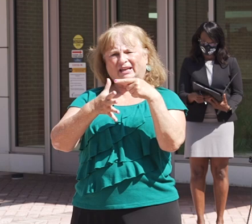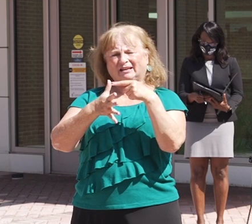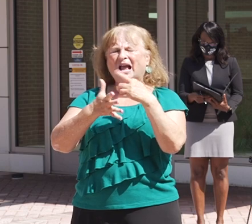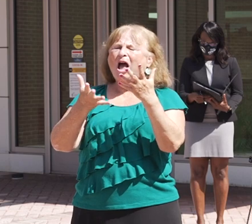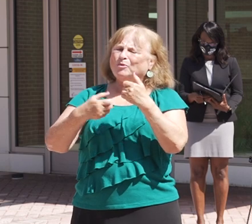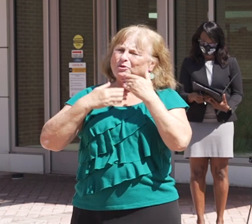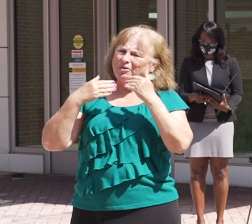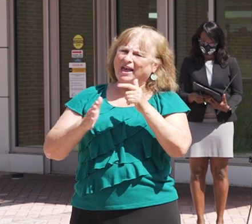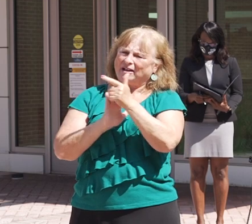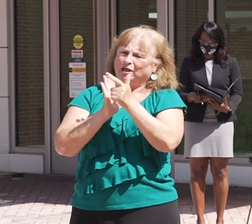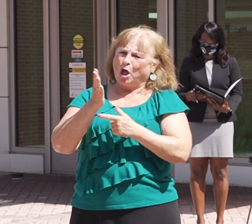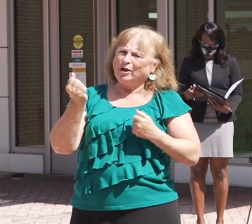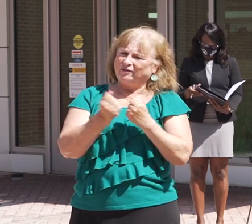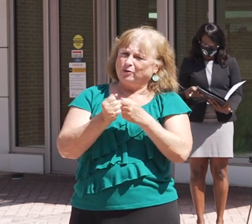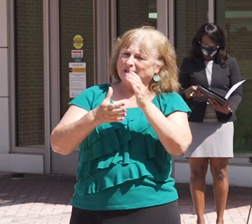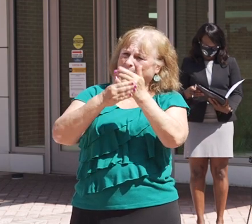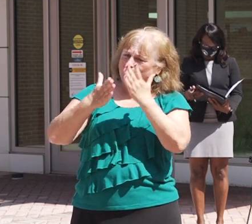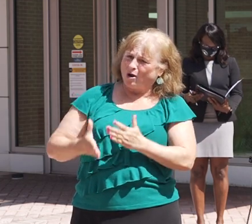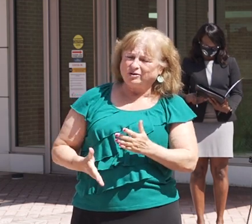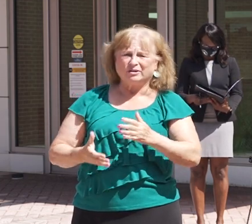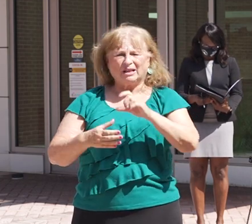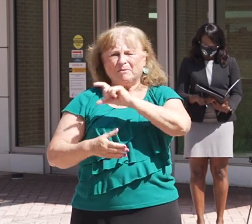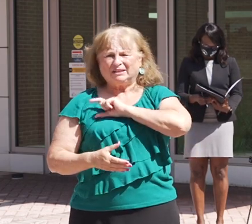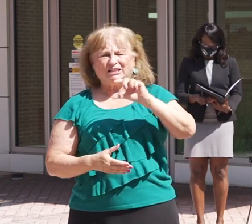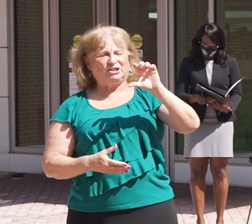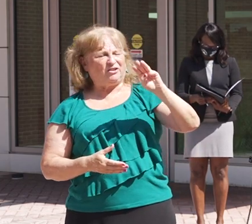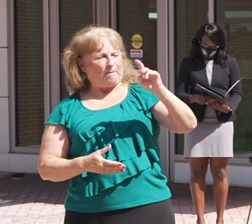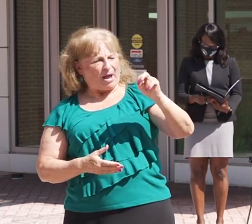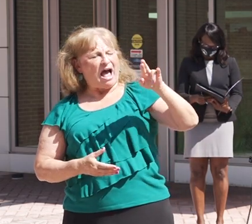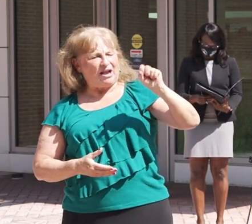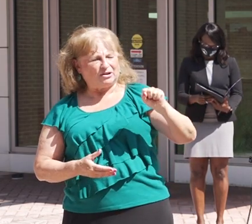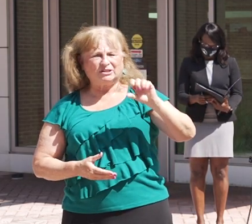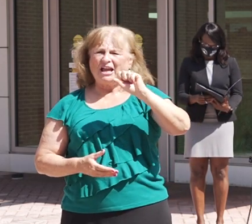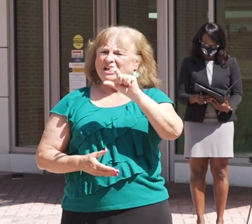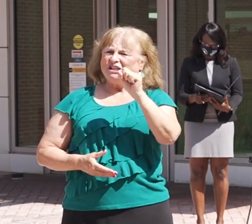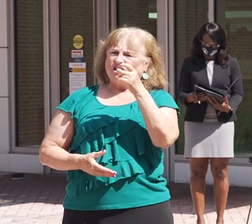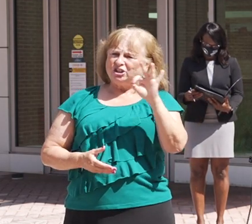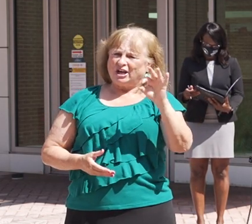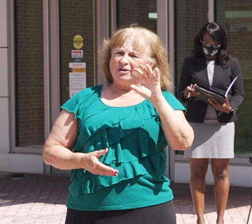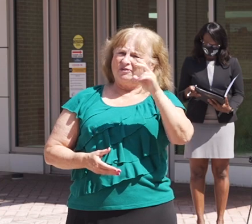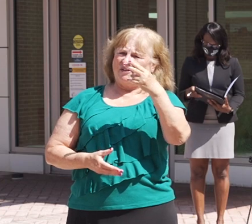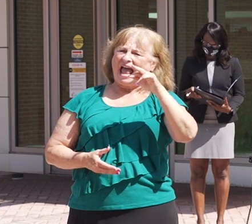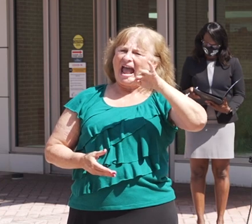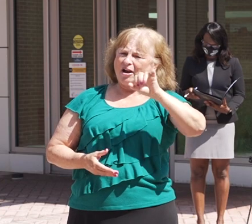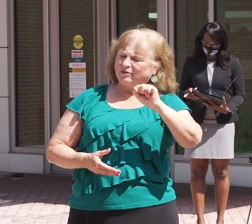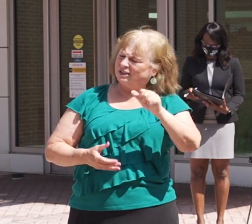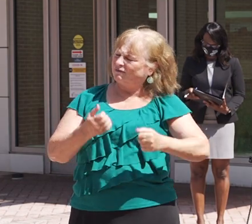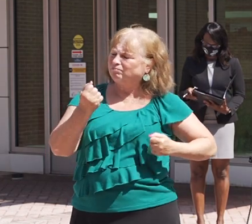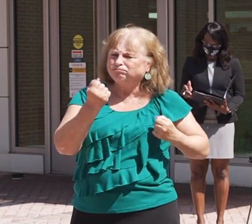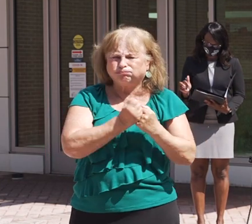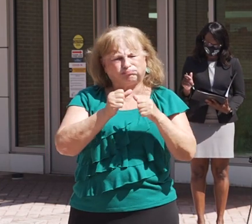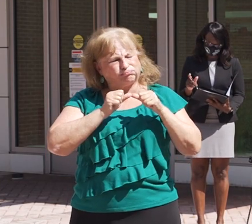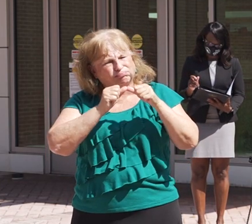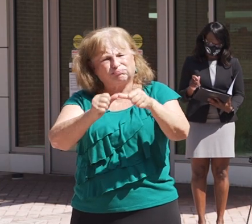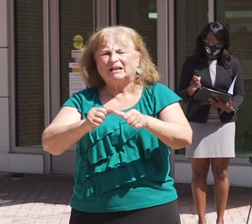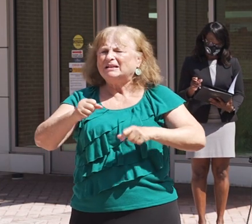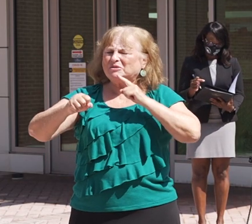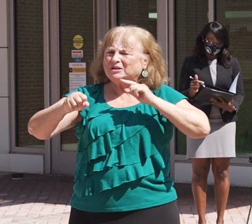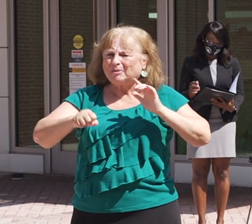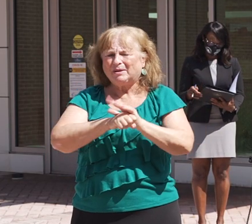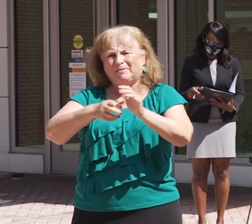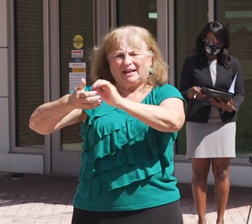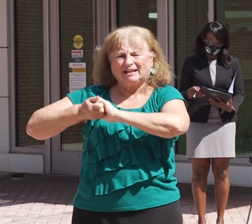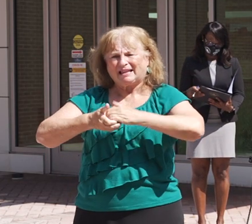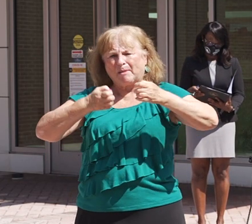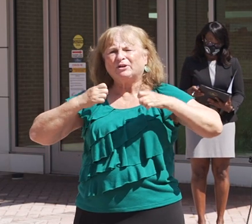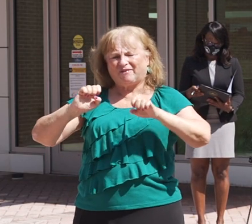I want to thank my law enforcement partners, Police Chief Lisa Myers and Sheriff Marcus Harris, for being steadfast in their commitment and their collaborative